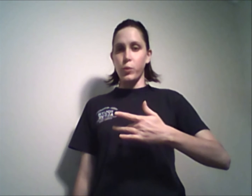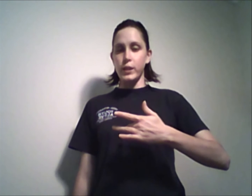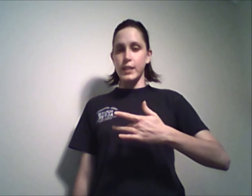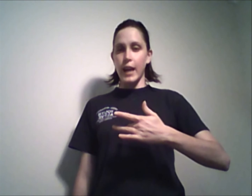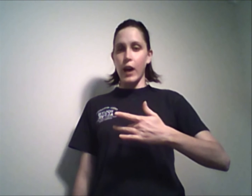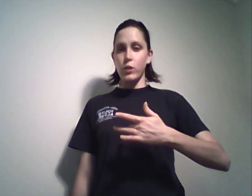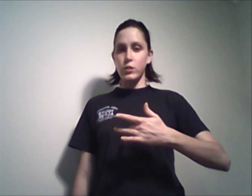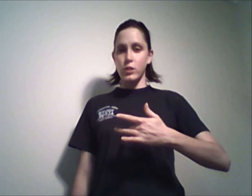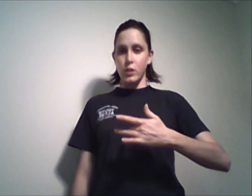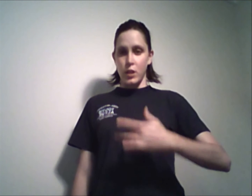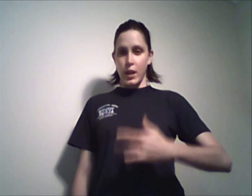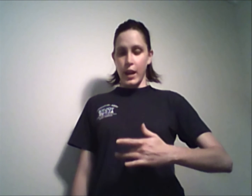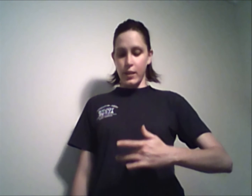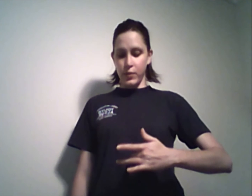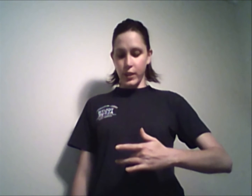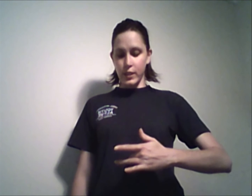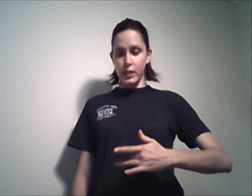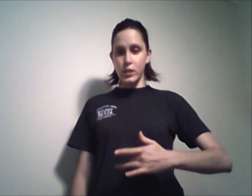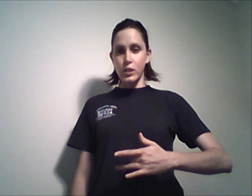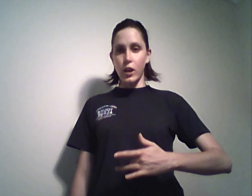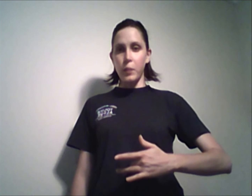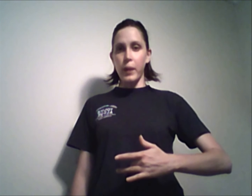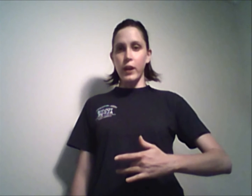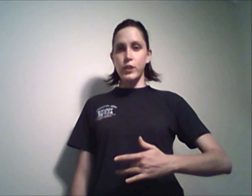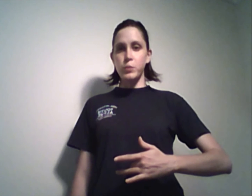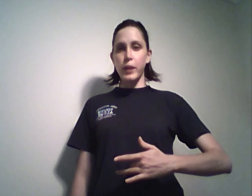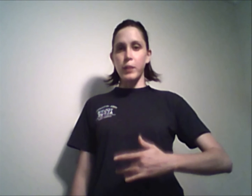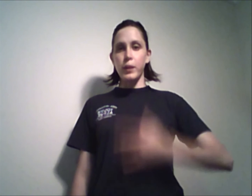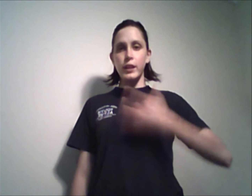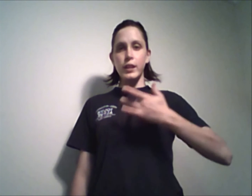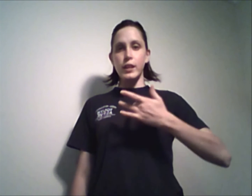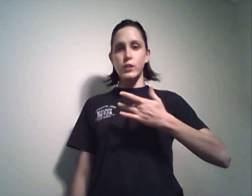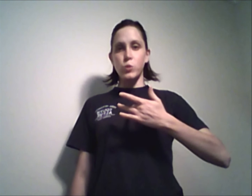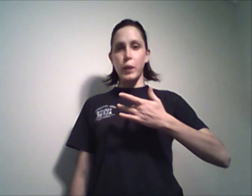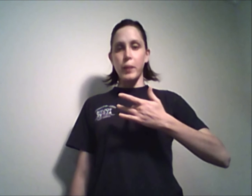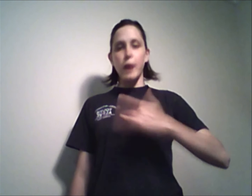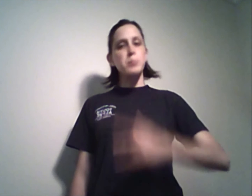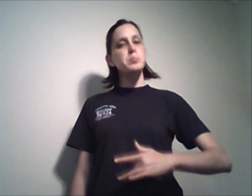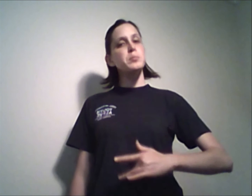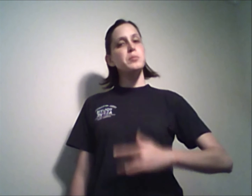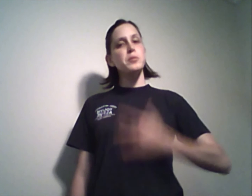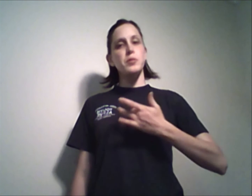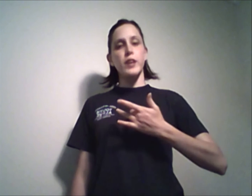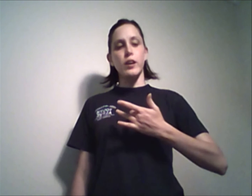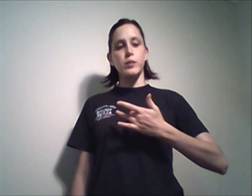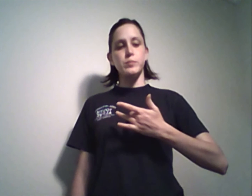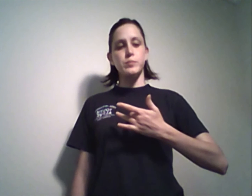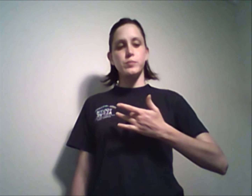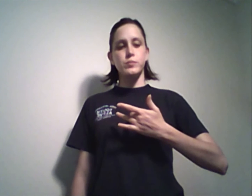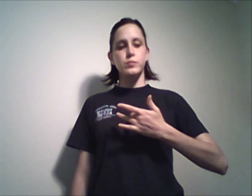pointing out. And feel is going to start about at your belly button and swipe up. Feel.